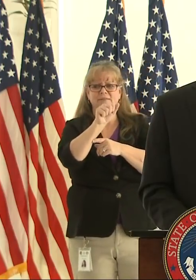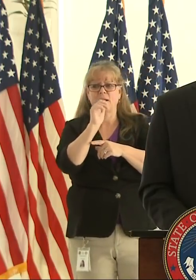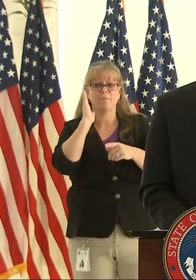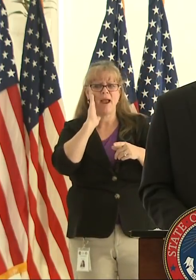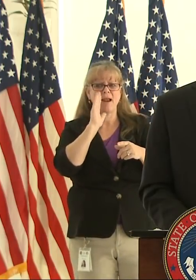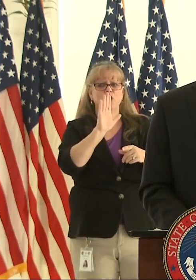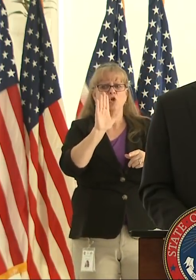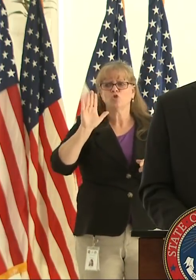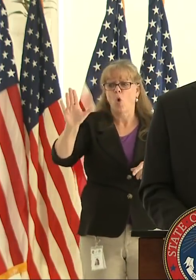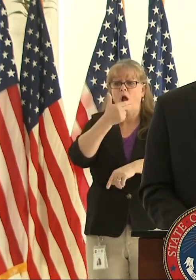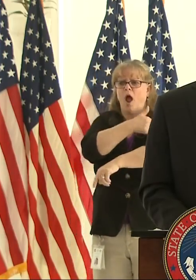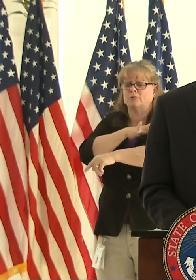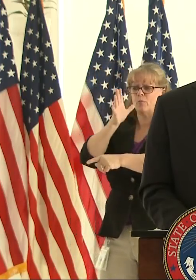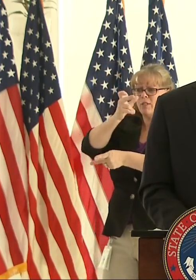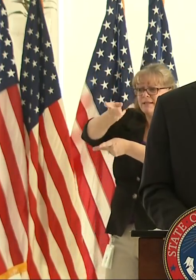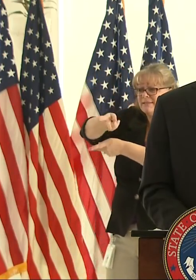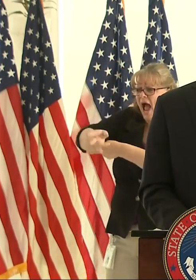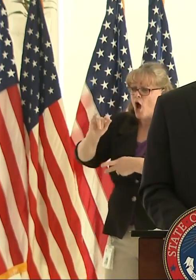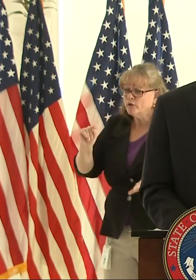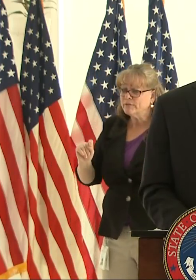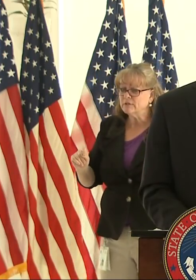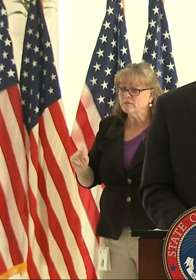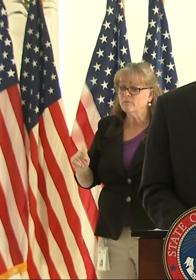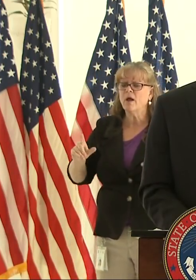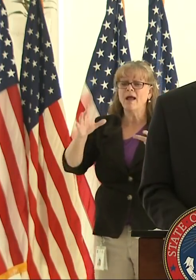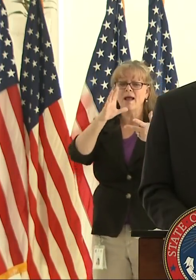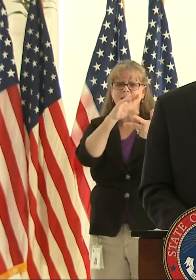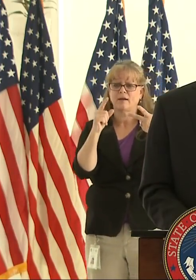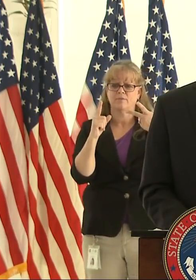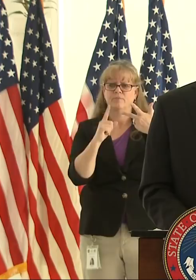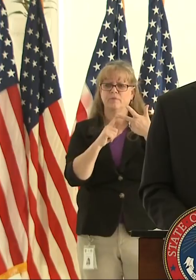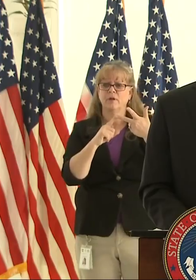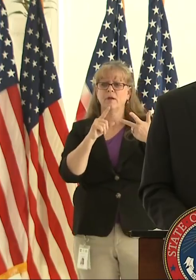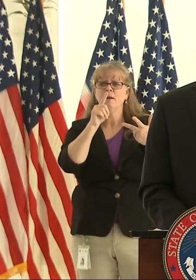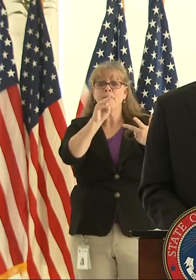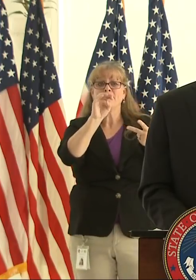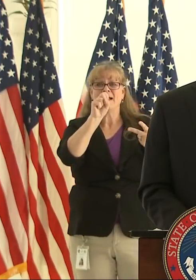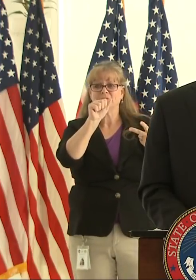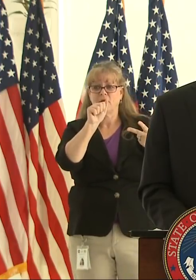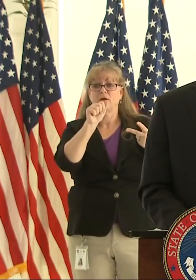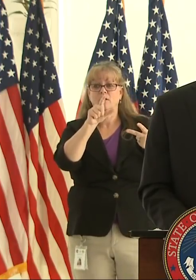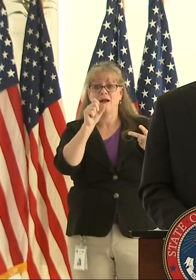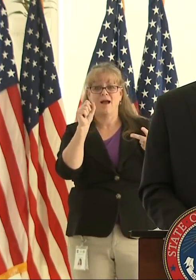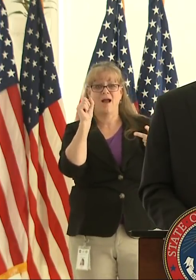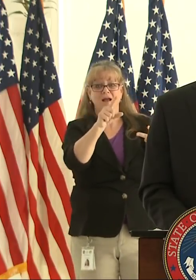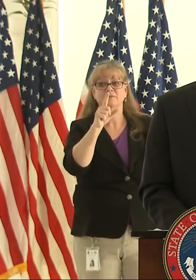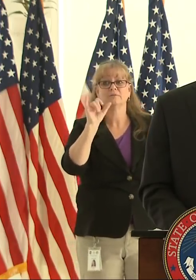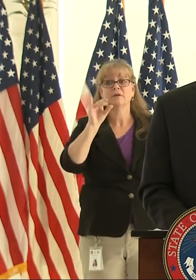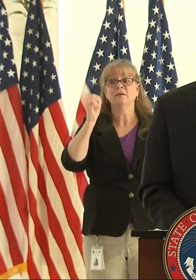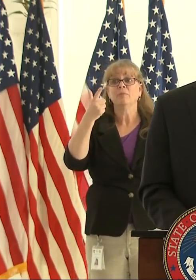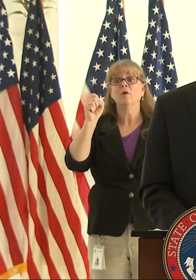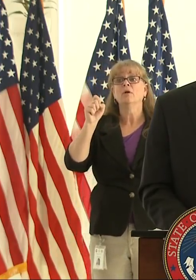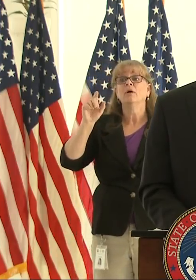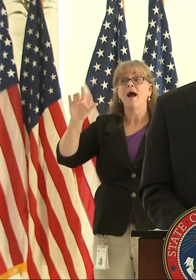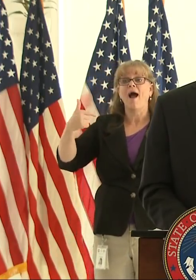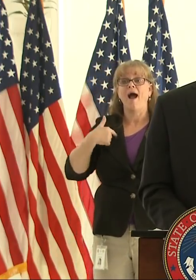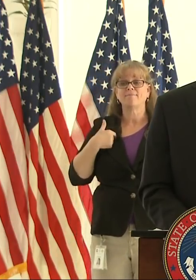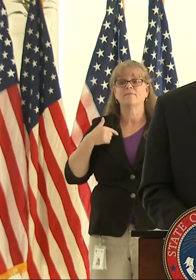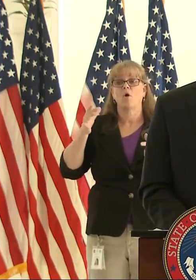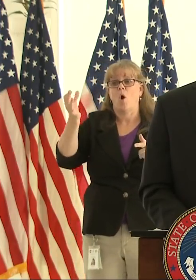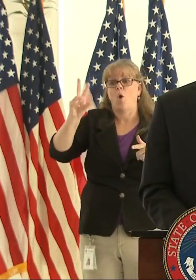their own request to you, similar to Eagle County, asking if they can do their own stay-at-home order and ease some of